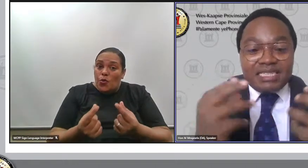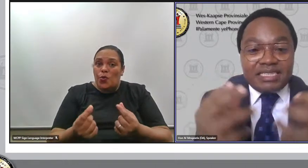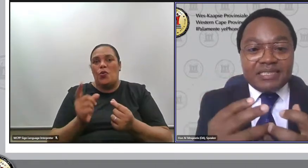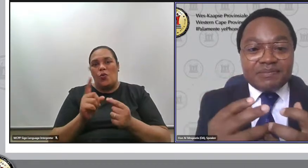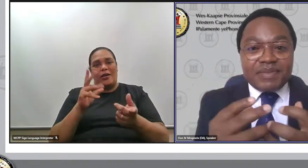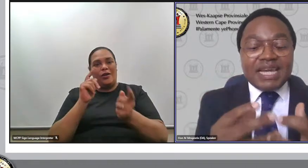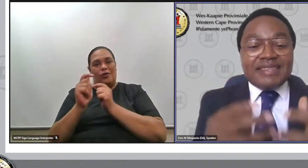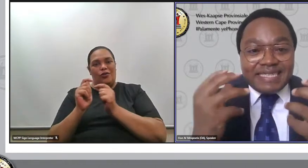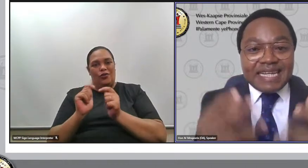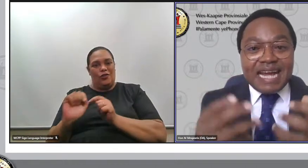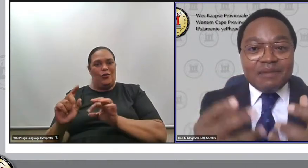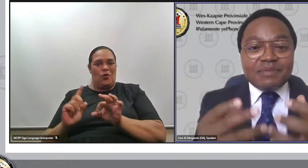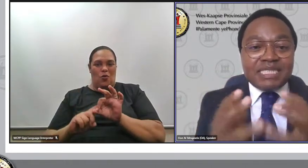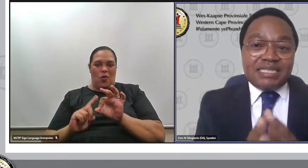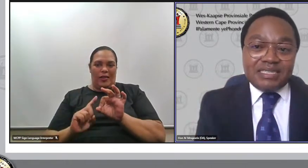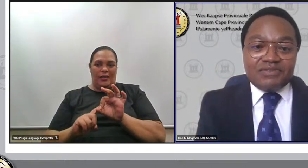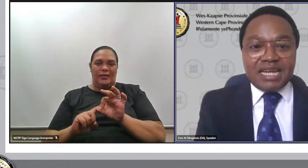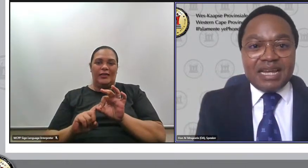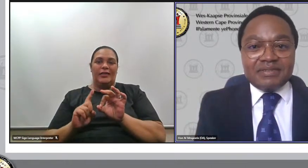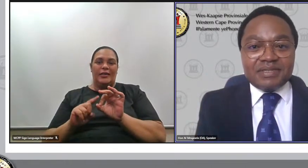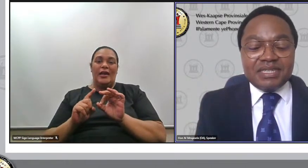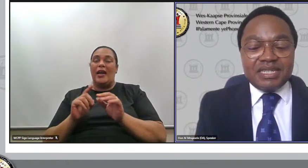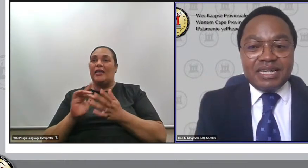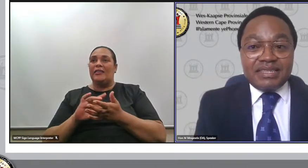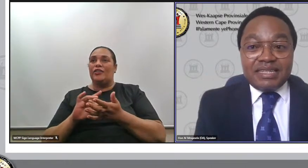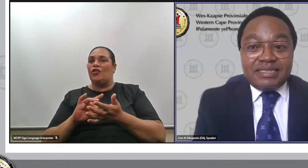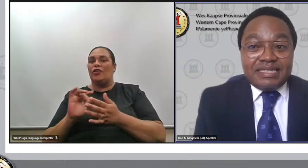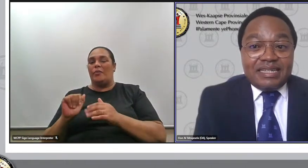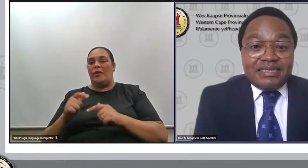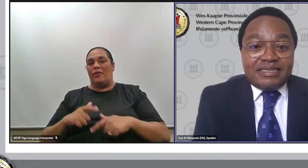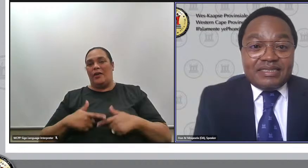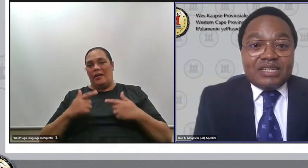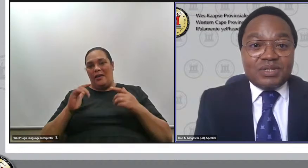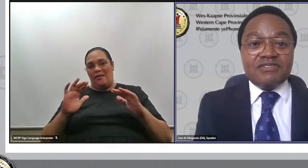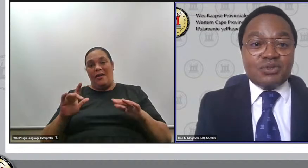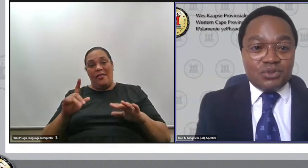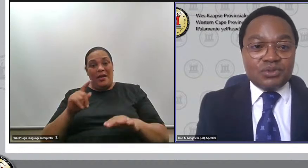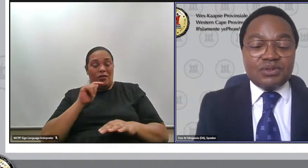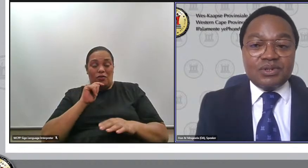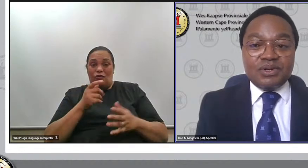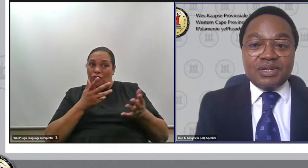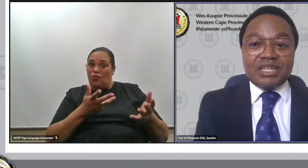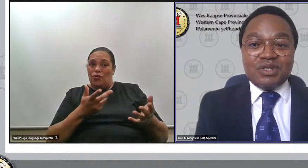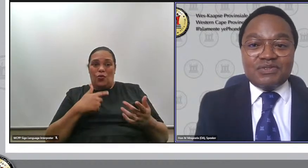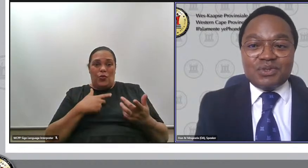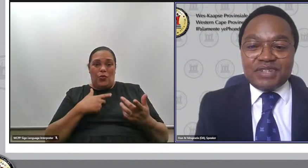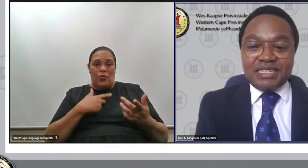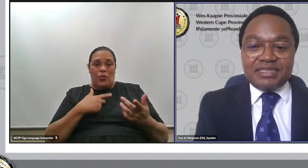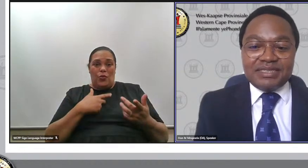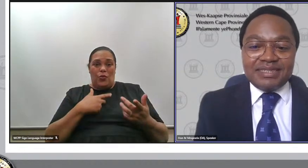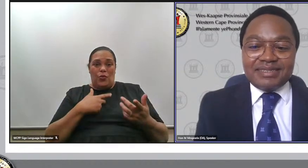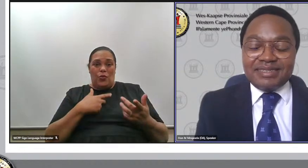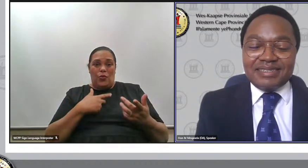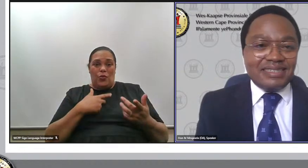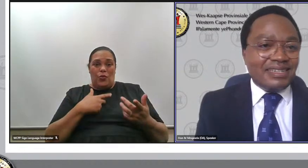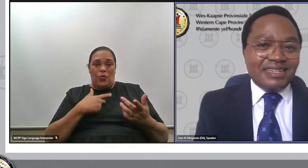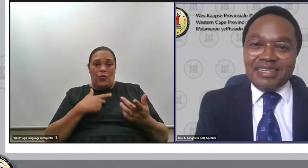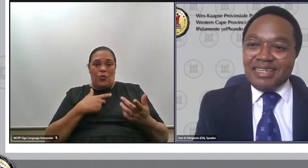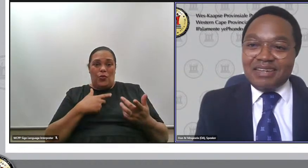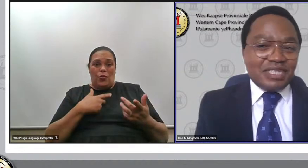the quality and the circumstances of their lives? And that is the reality that we have to do, that we have to confront,